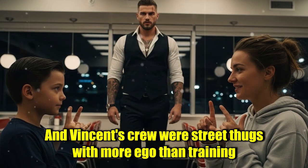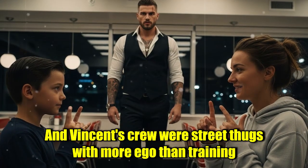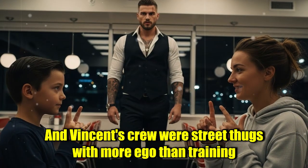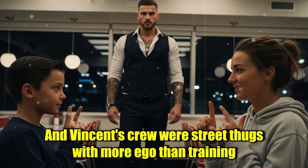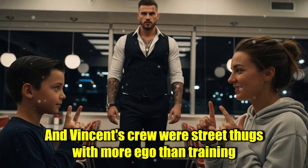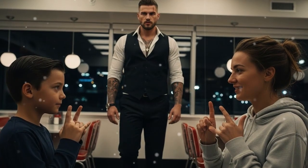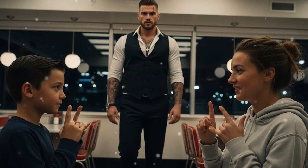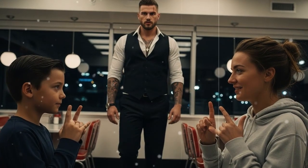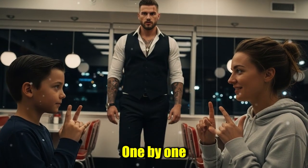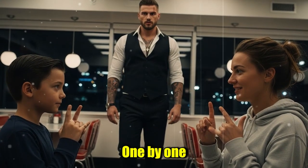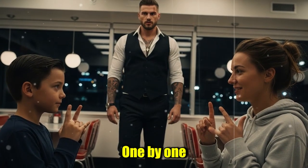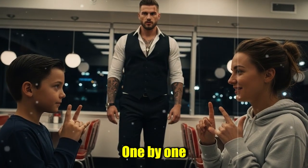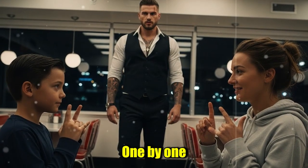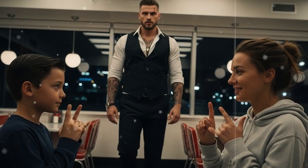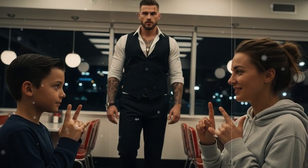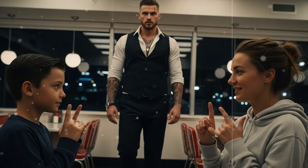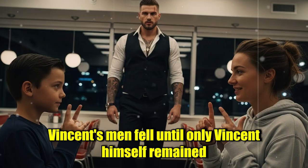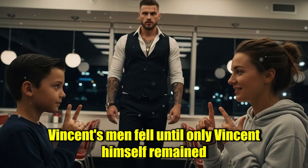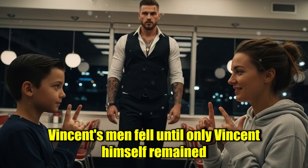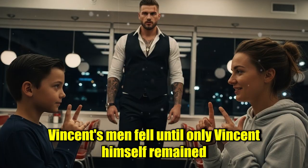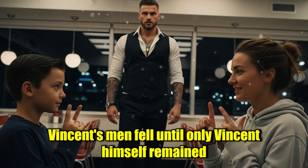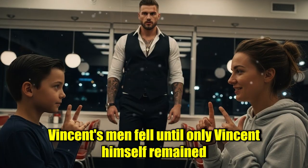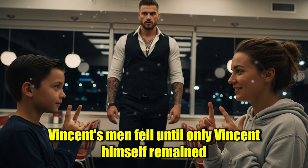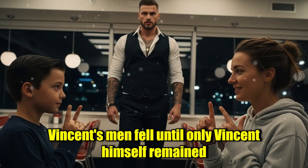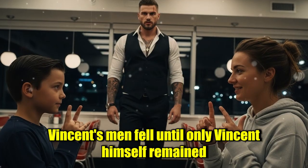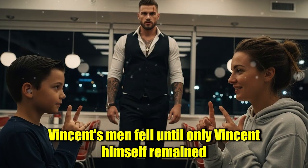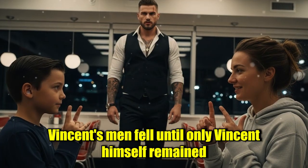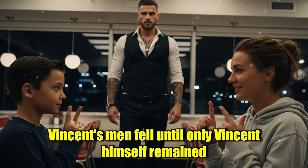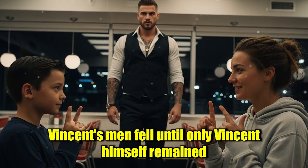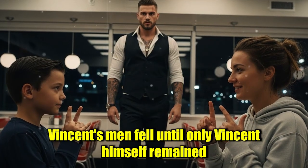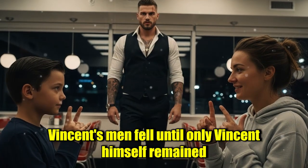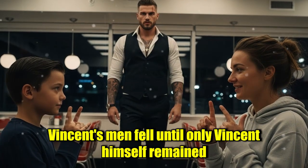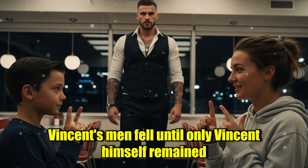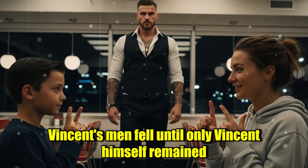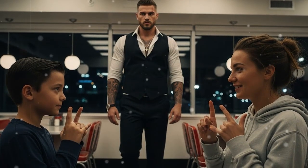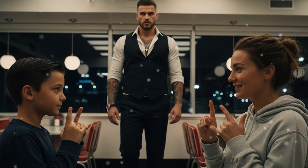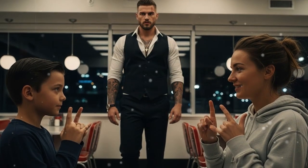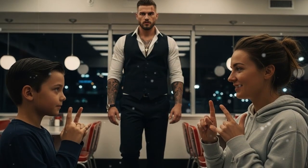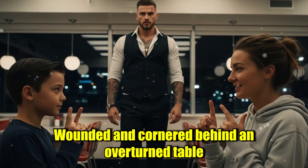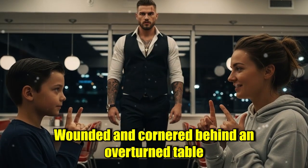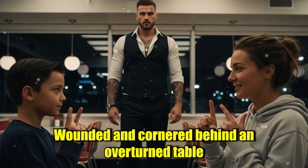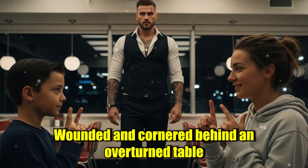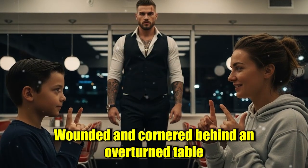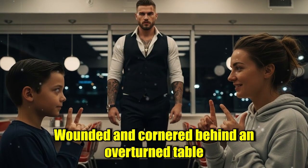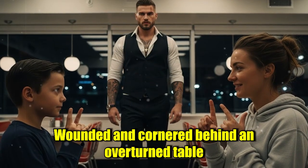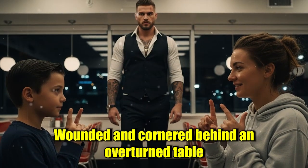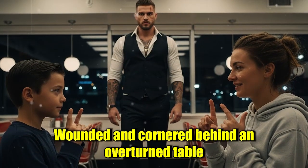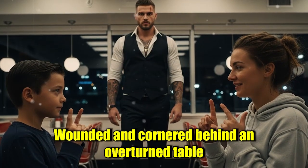ego than training. One by one, Vincent's men fell until only Vincent himself remained, wounded and cornered behind